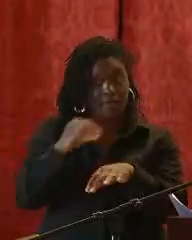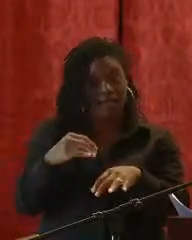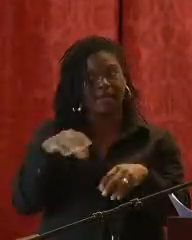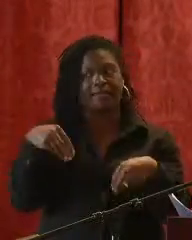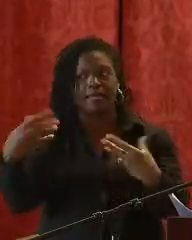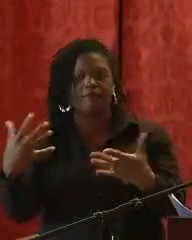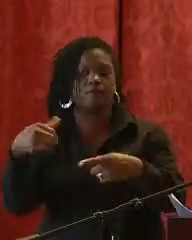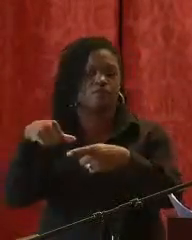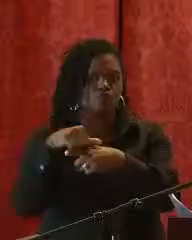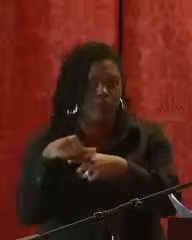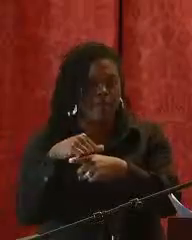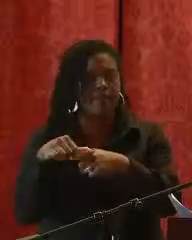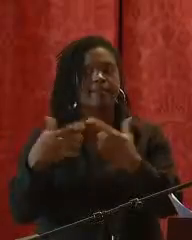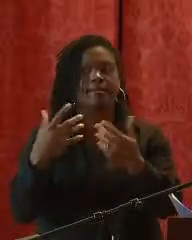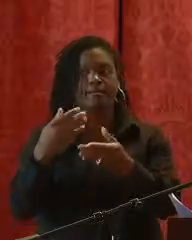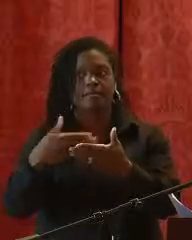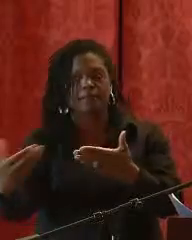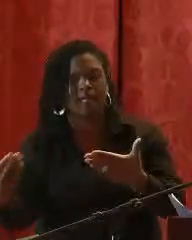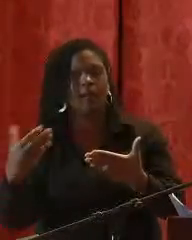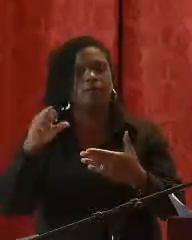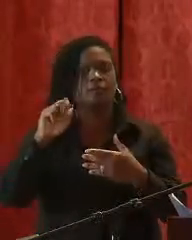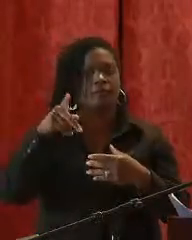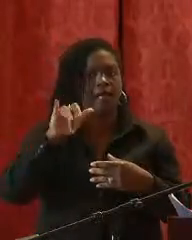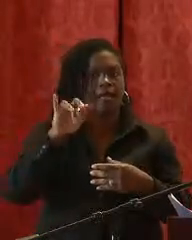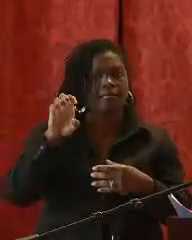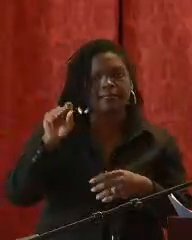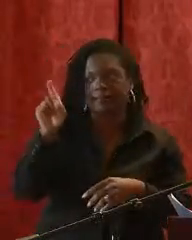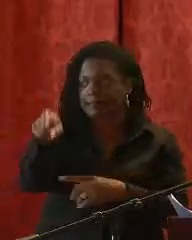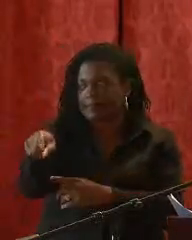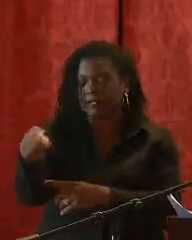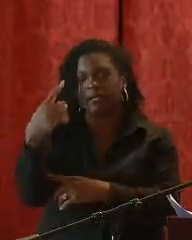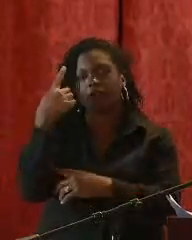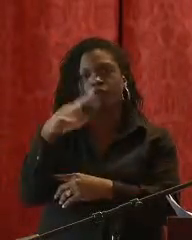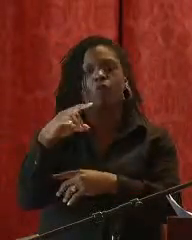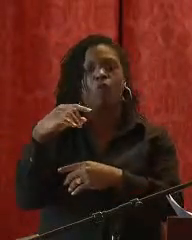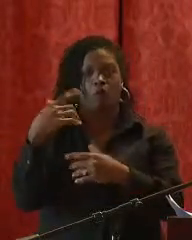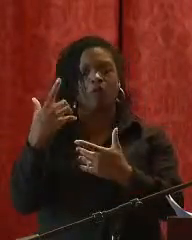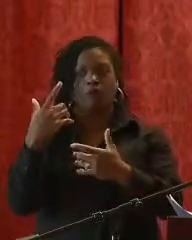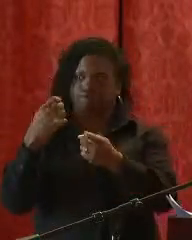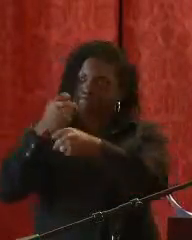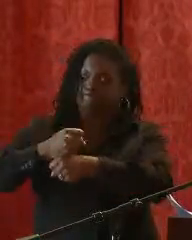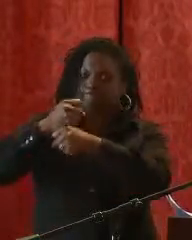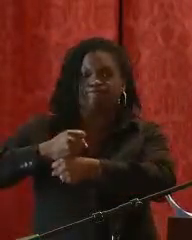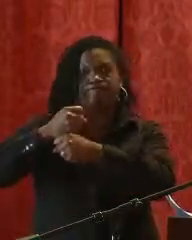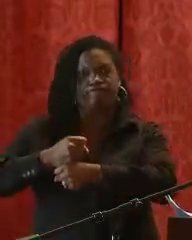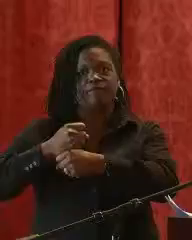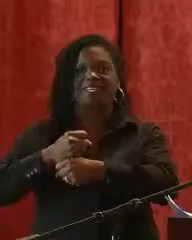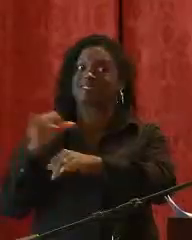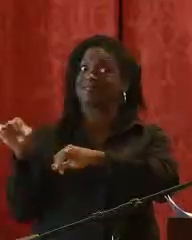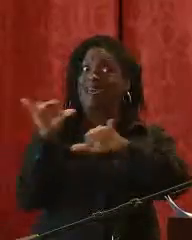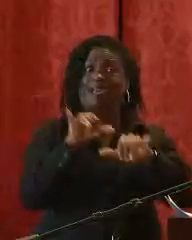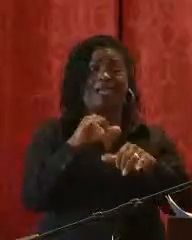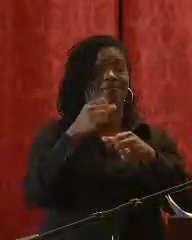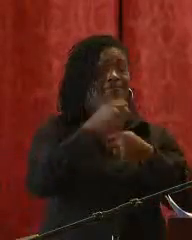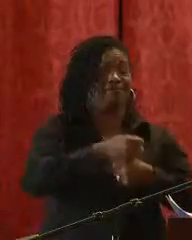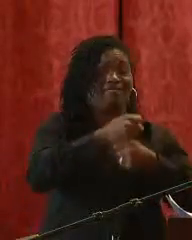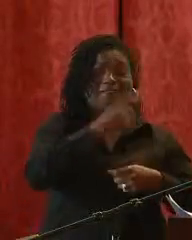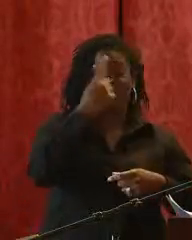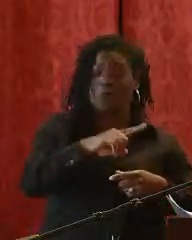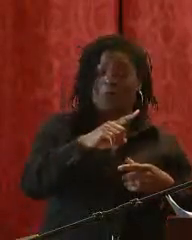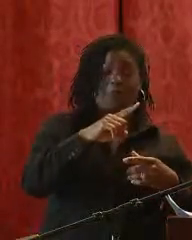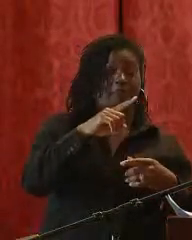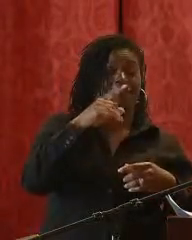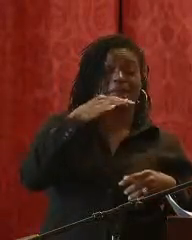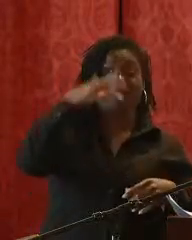they need, is as strong as her support for parents and students. I have personally learned so much about our